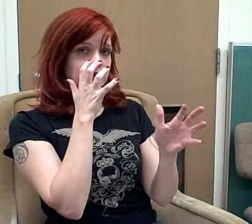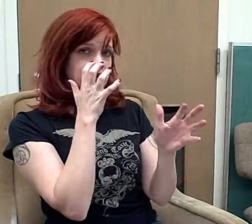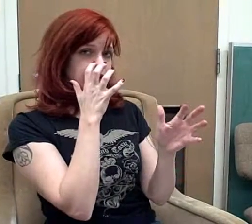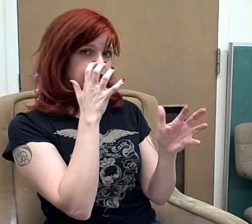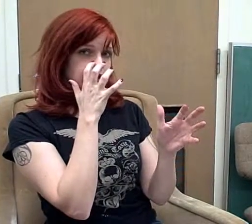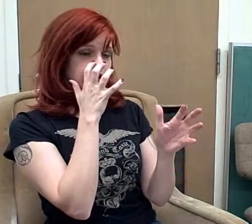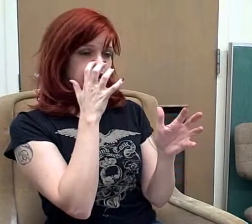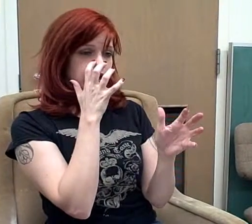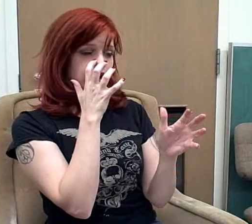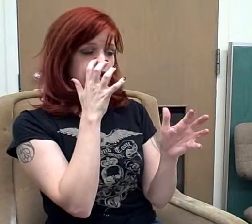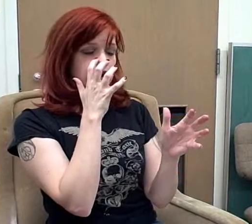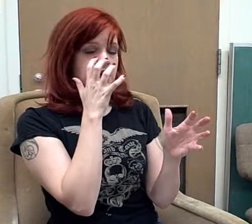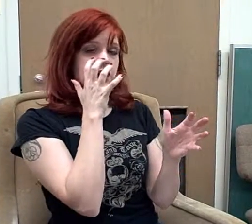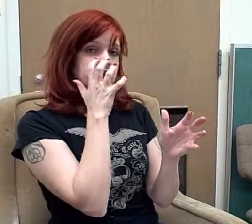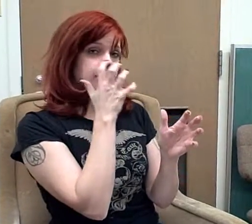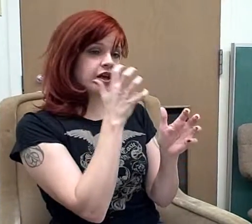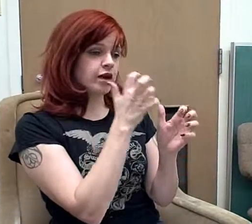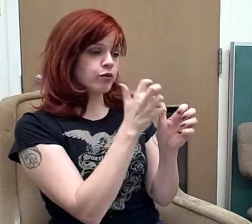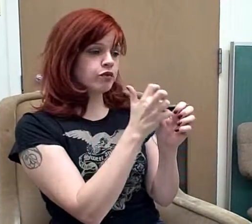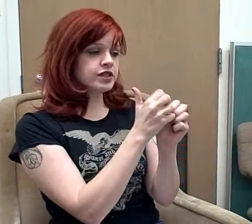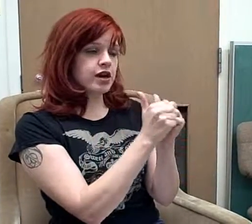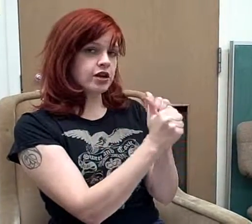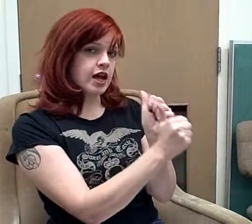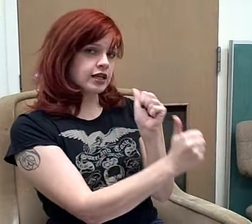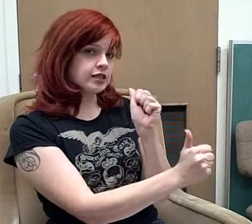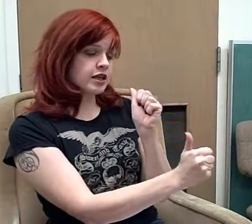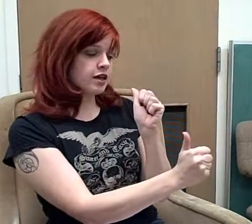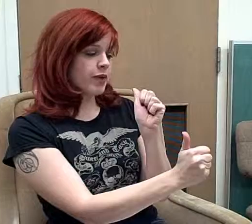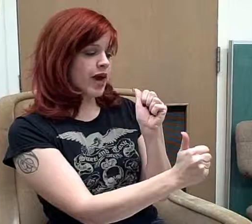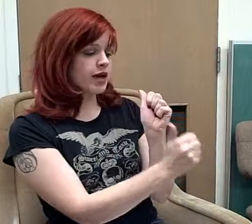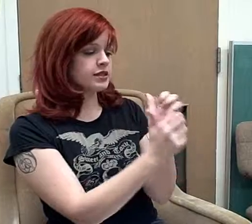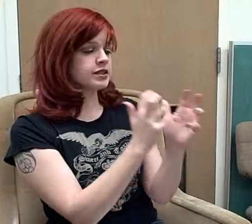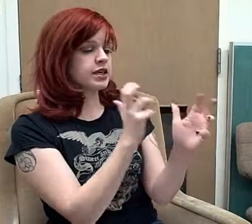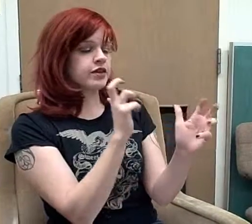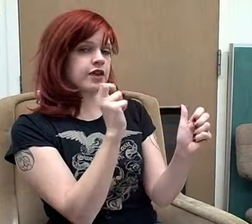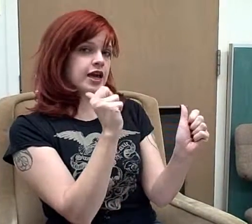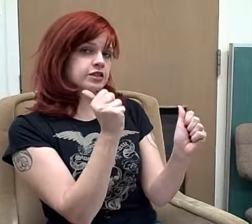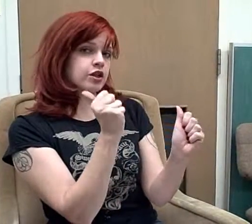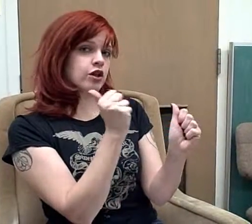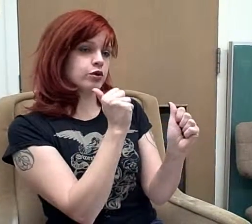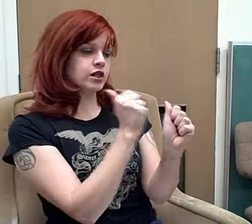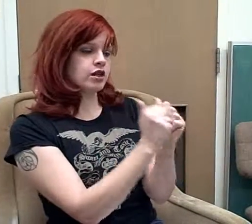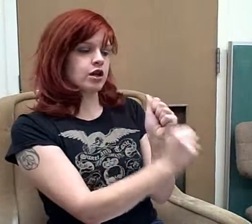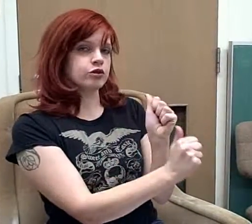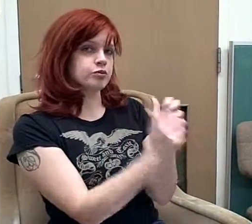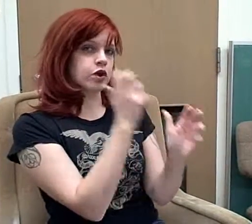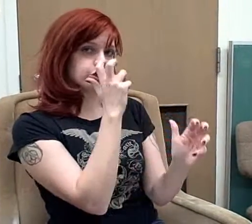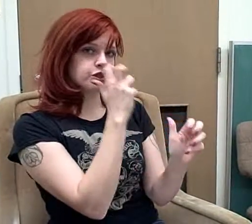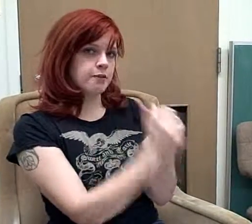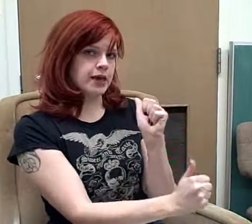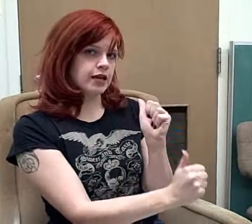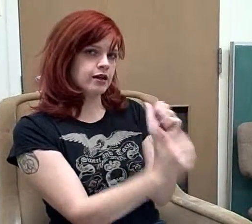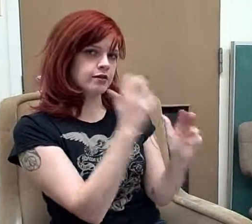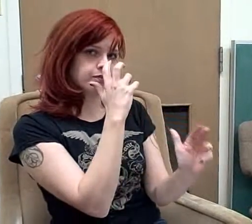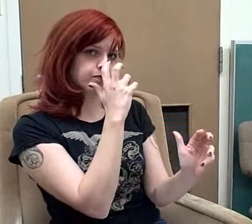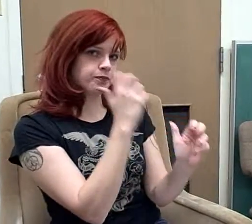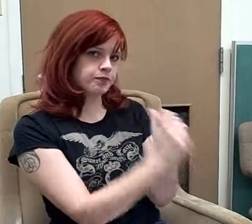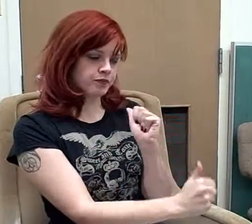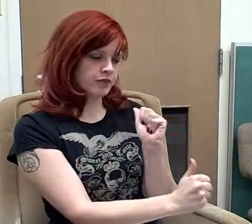non-dominant hand stays out here. The dominant hand moves down, and as they pass, the hands close and the knuckles brush. Mean.